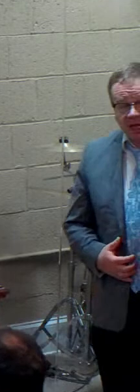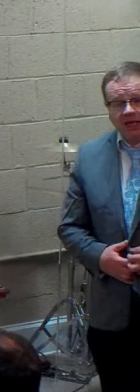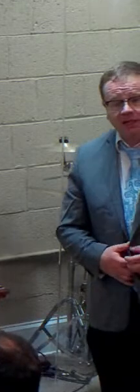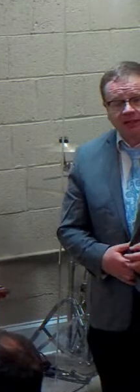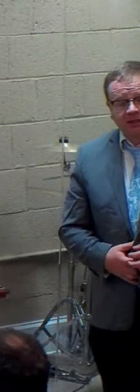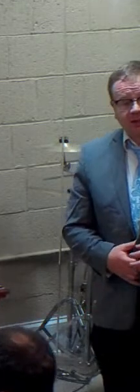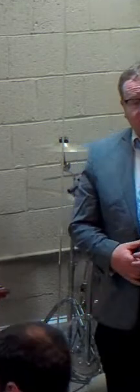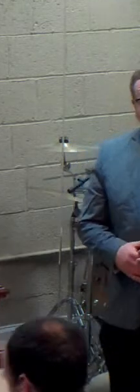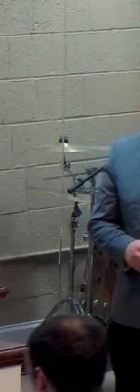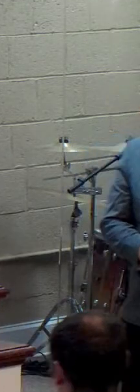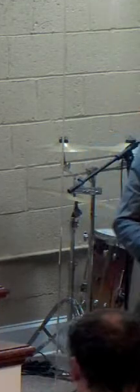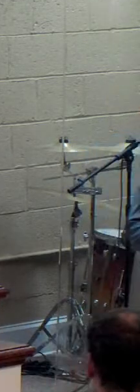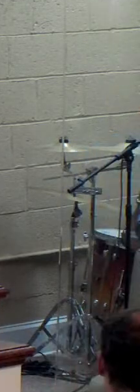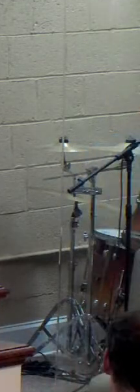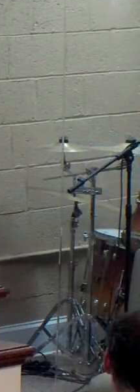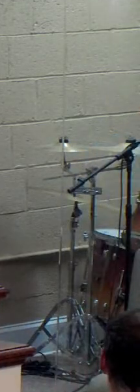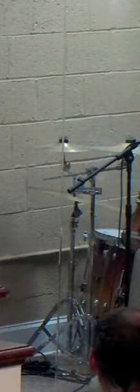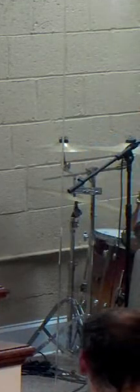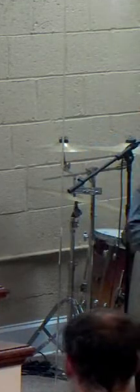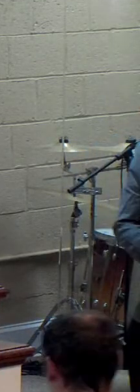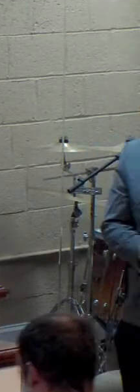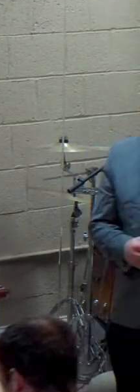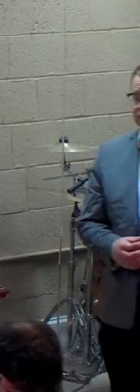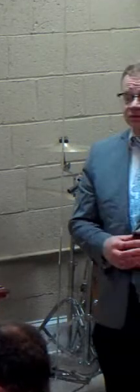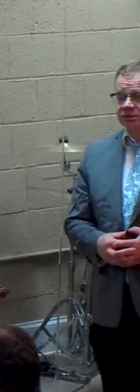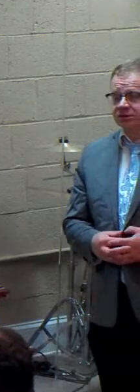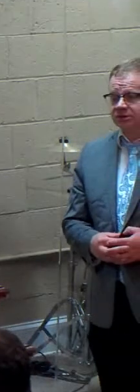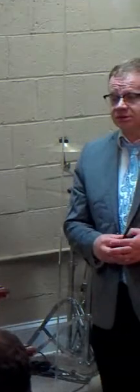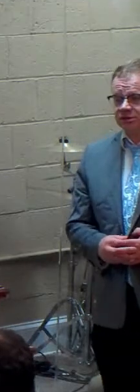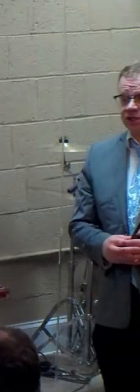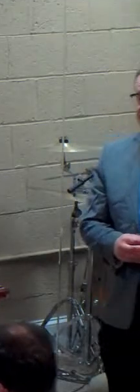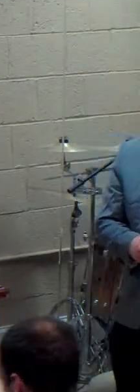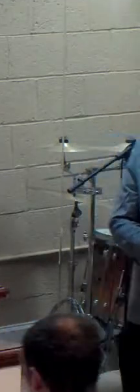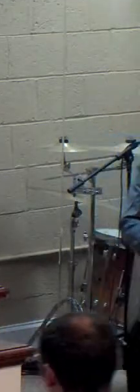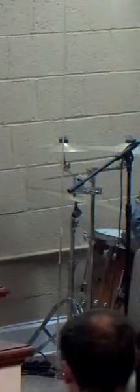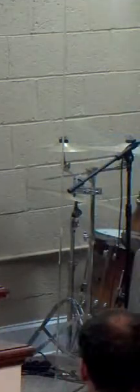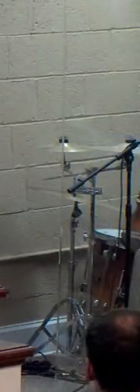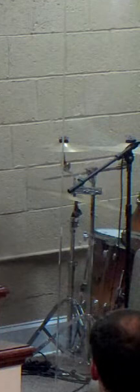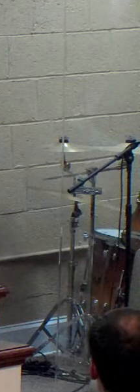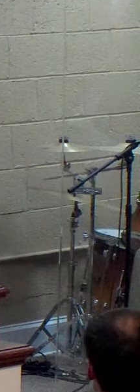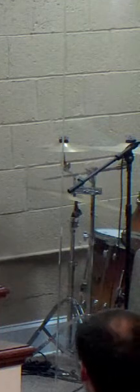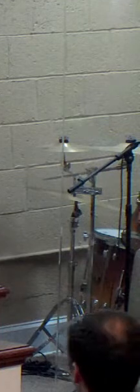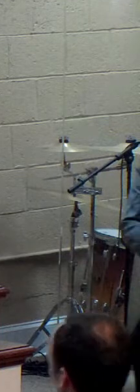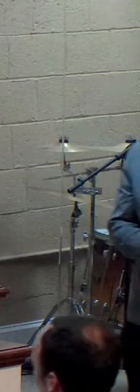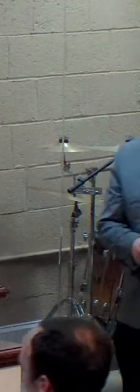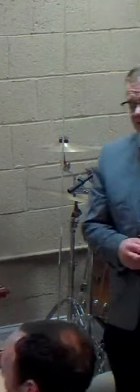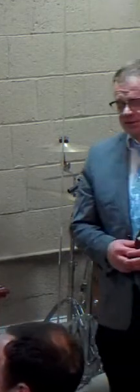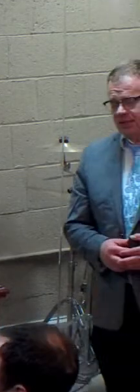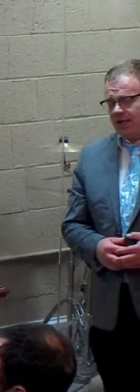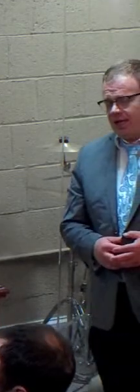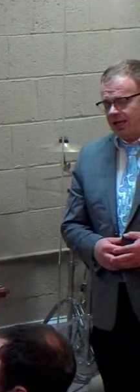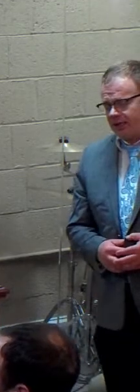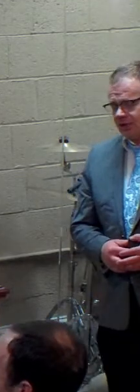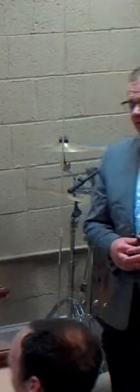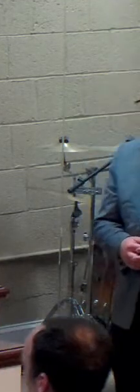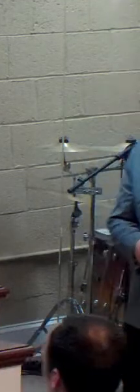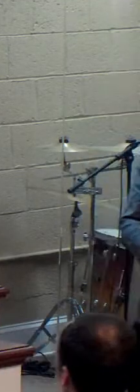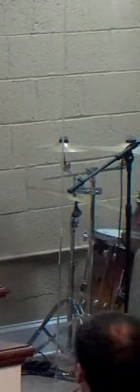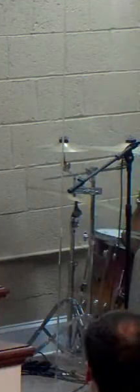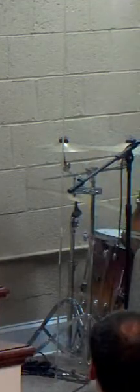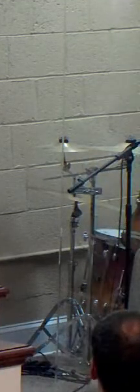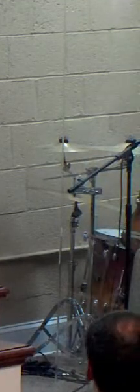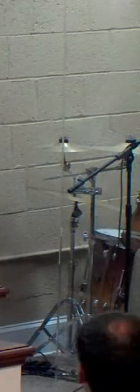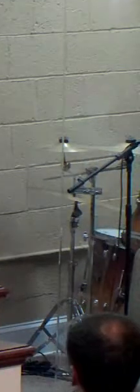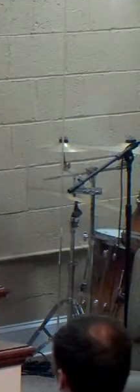us into a deeper relationship with you. Help us have a romance with truth, Lord, to commit to it, to all